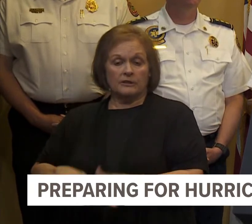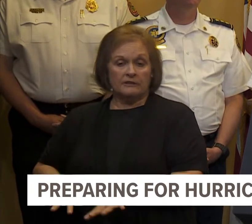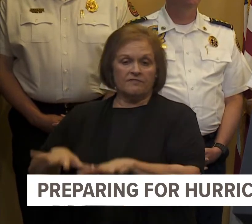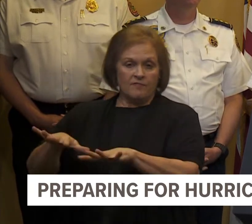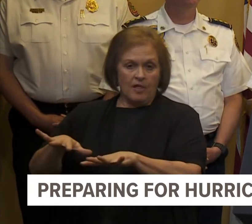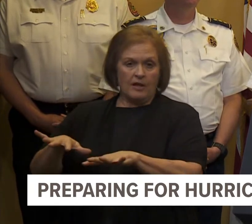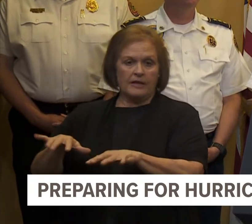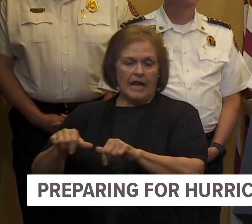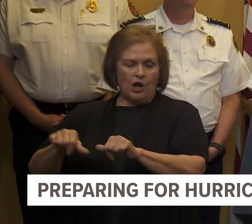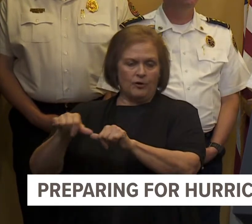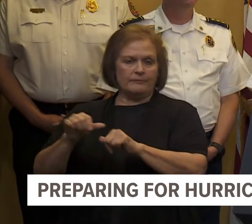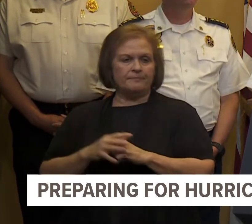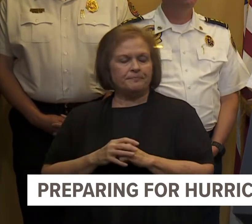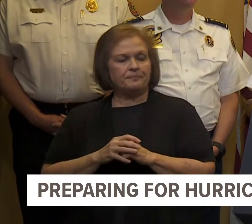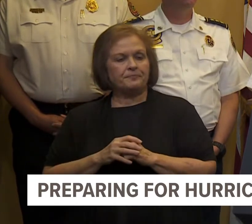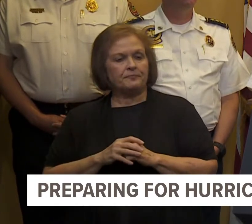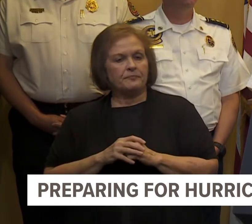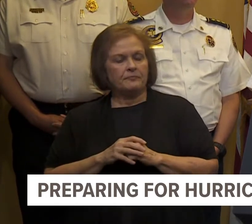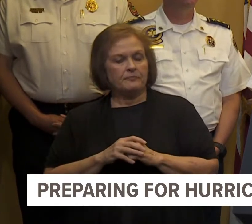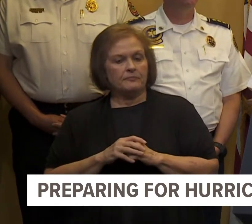event.